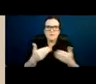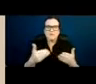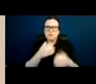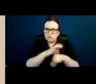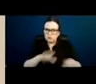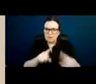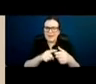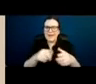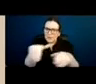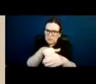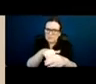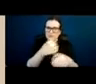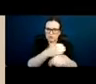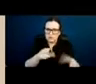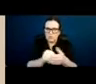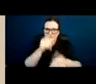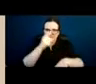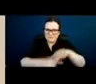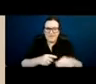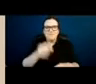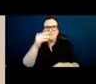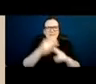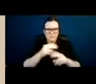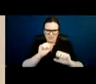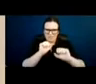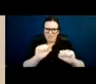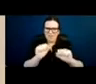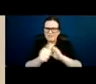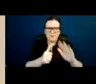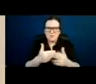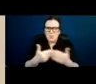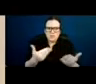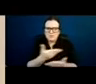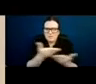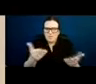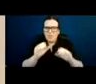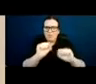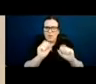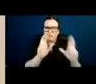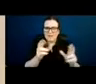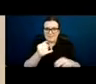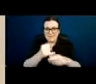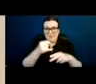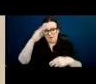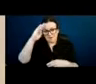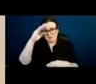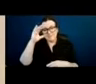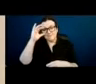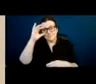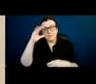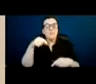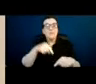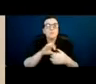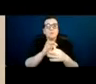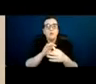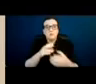what they had to say about their experience on their rights in Ireland. This work was a joint effort to inform